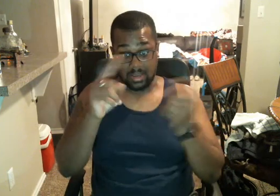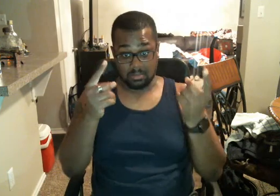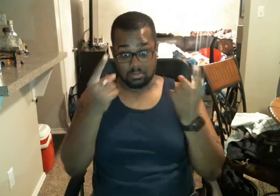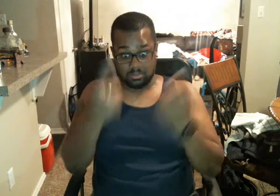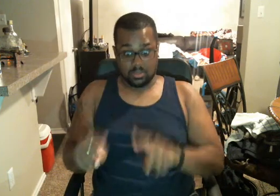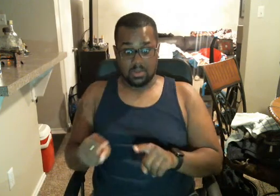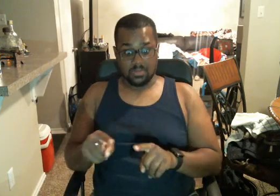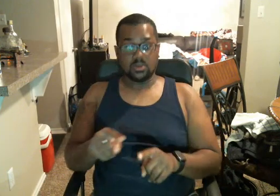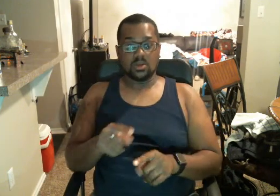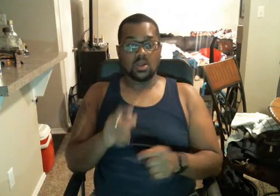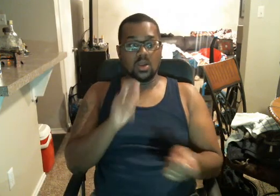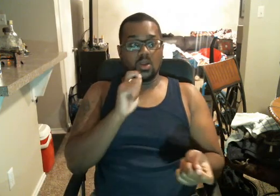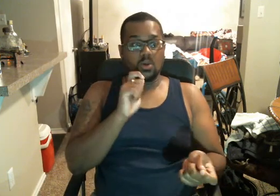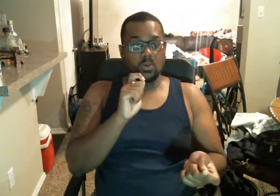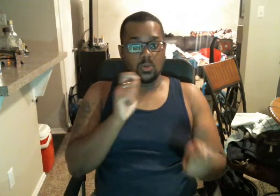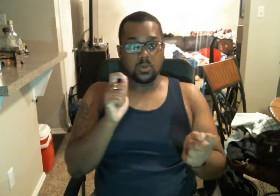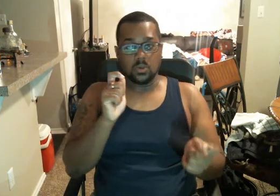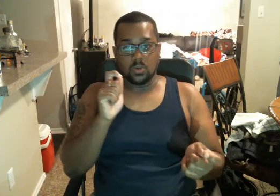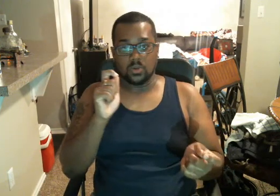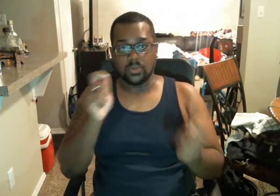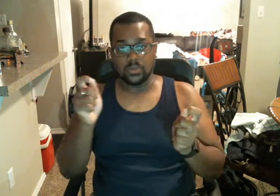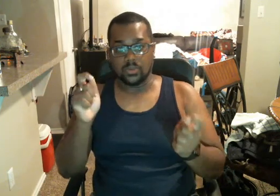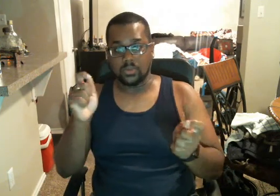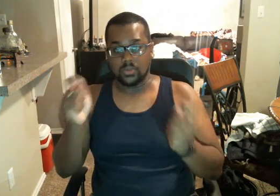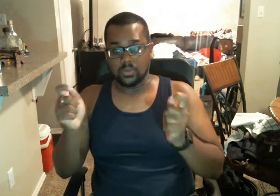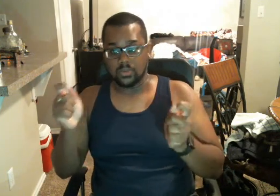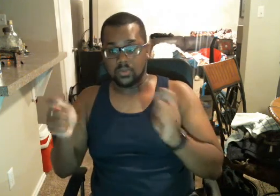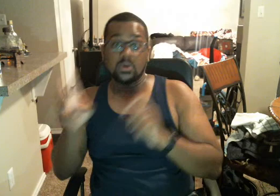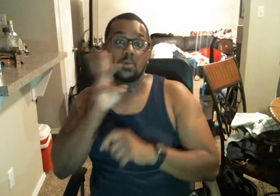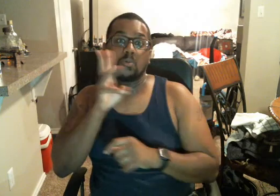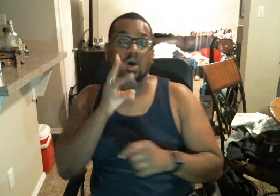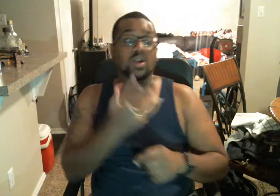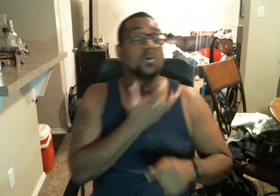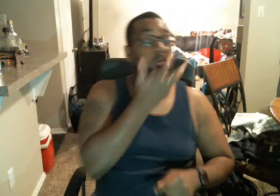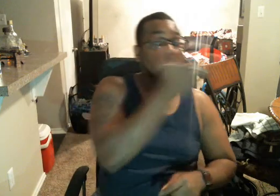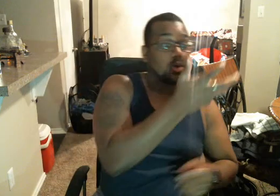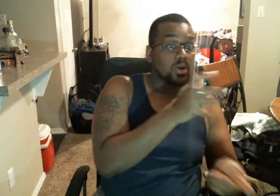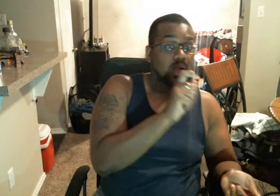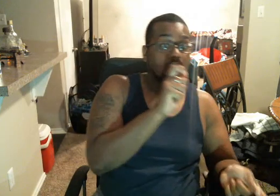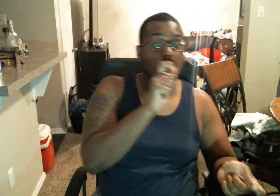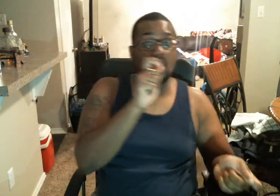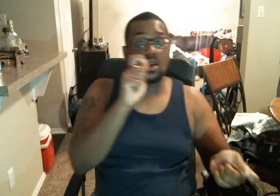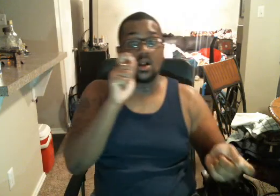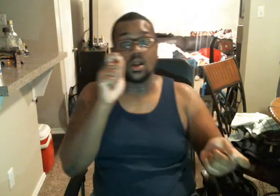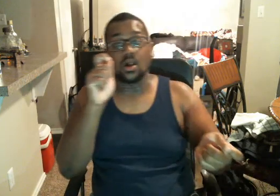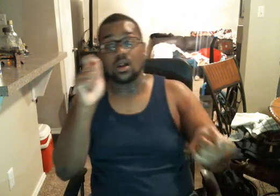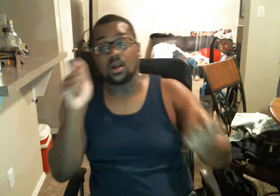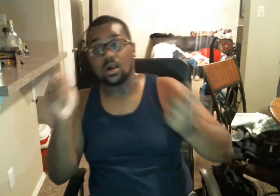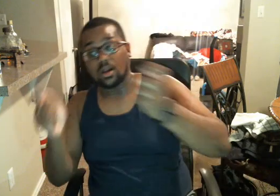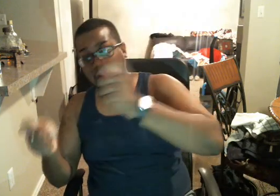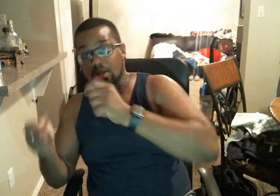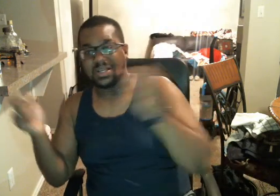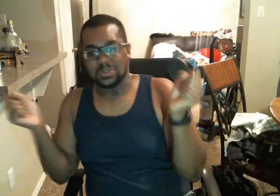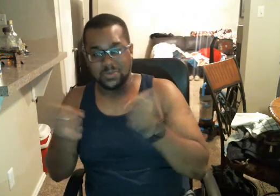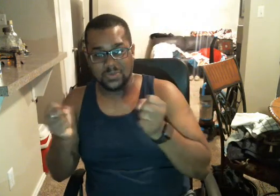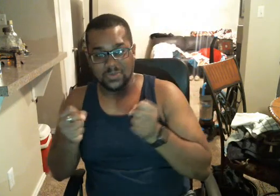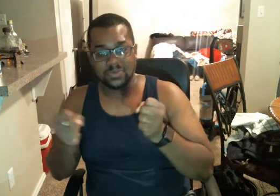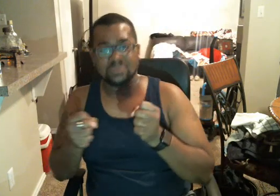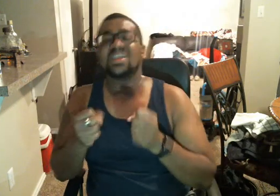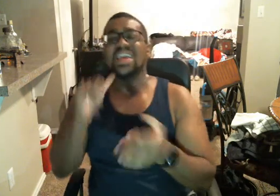changes. And that is depression. One day I woke up and said, oh my gosh, I'm thinking back. What happened to me? The person I was is gone. The person I am,